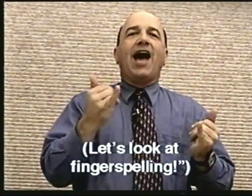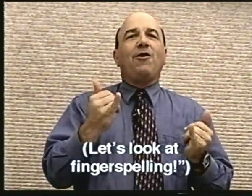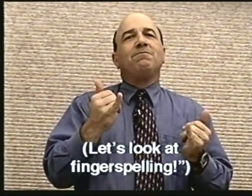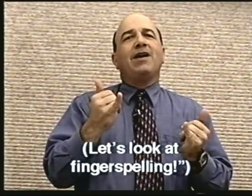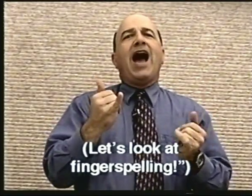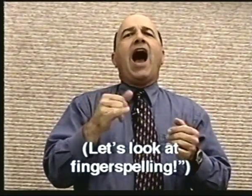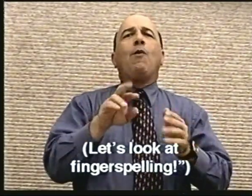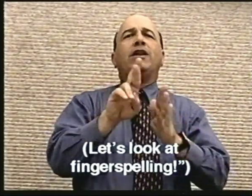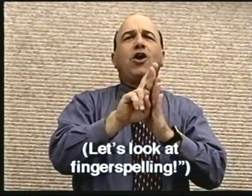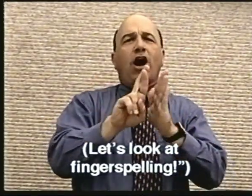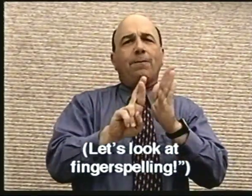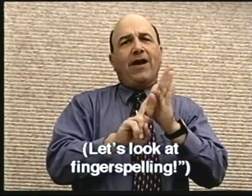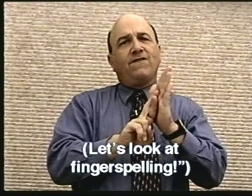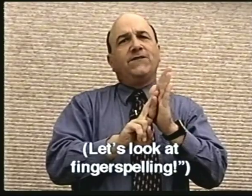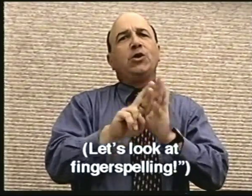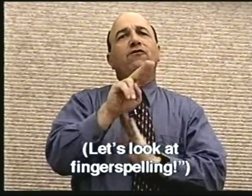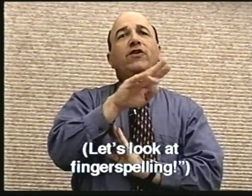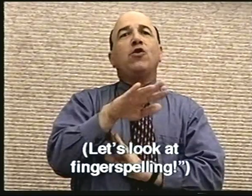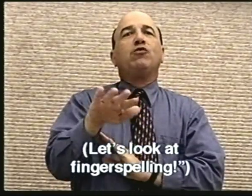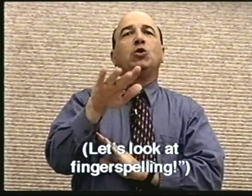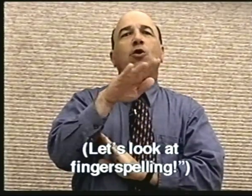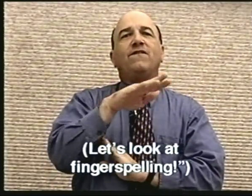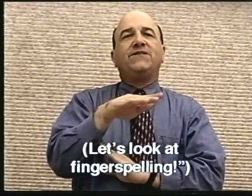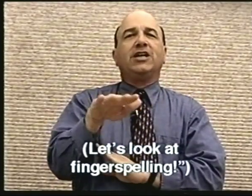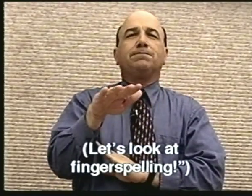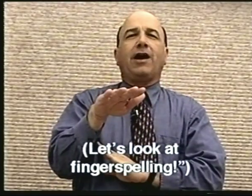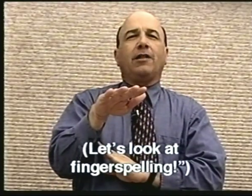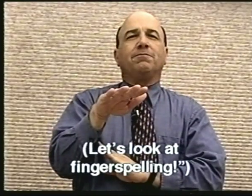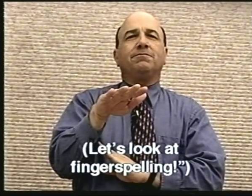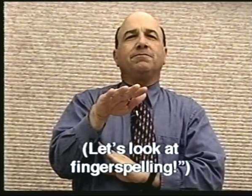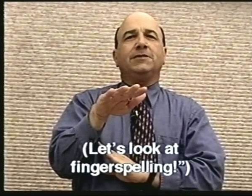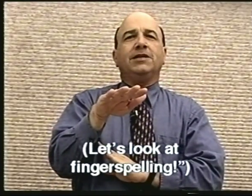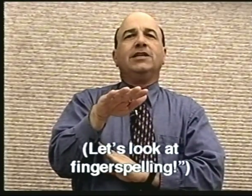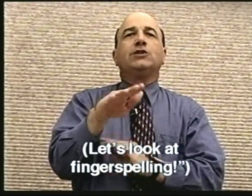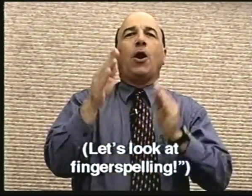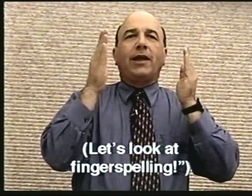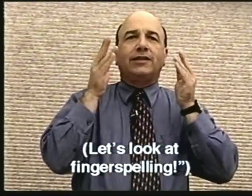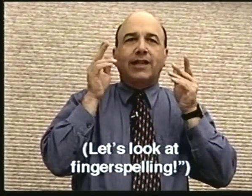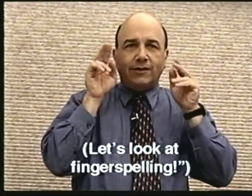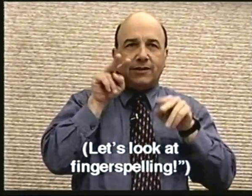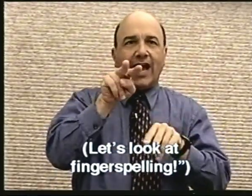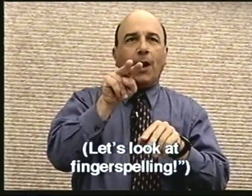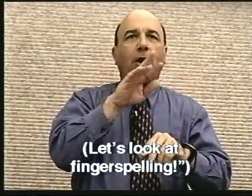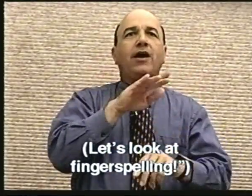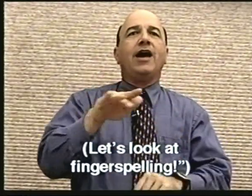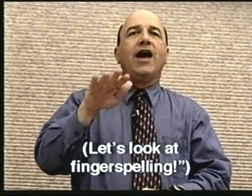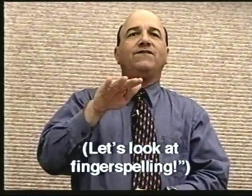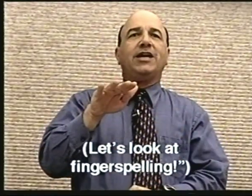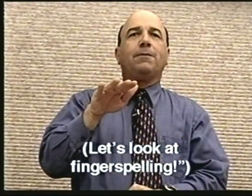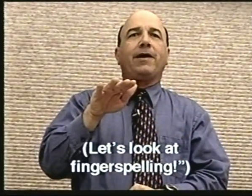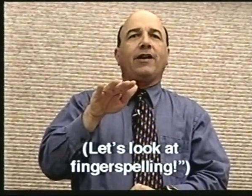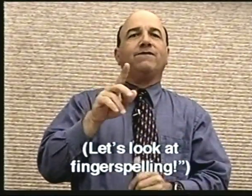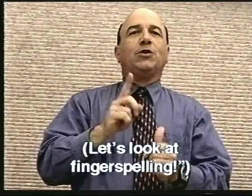Now I want to talk about a few rules of fingerspelling. So let's take a look at fingerspelling first.